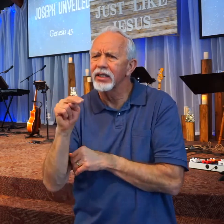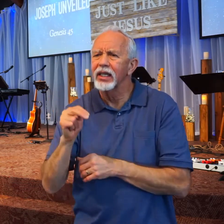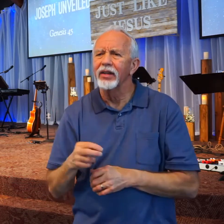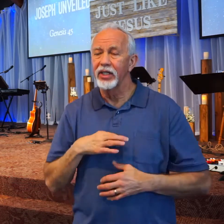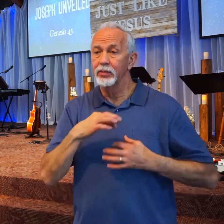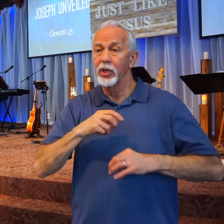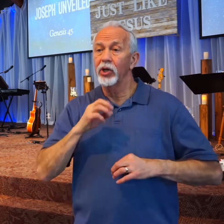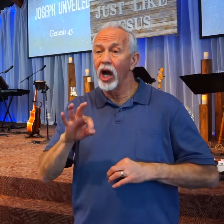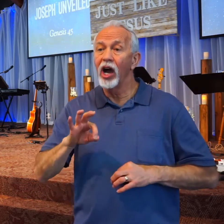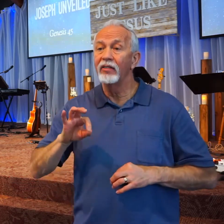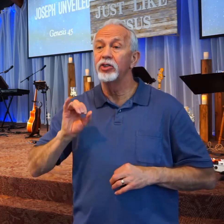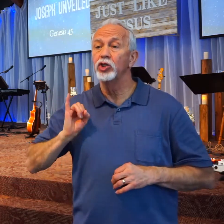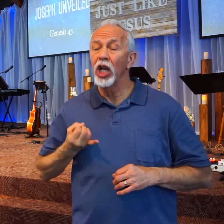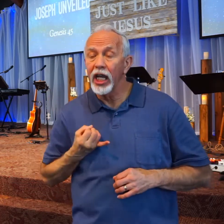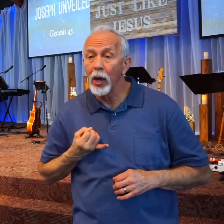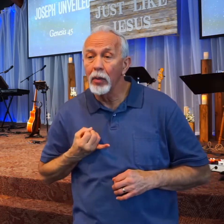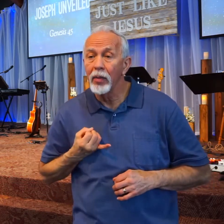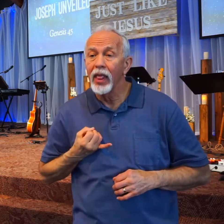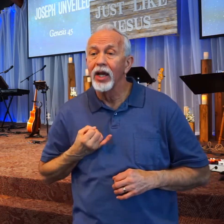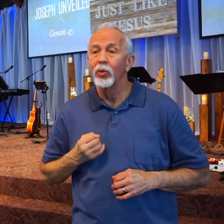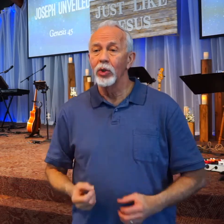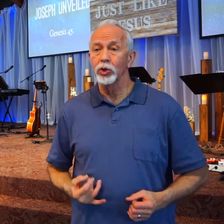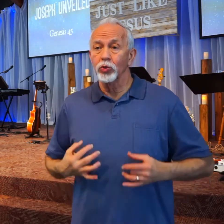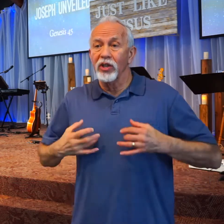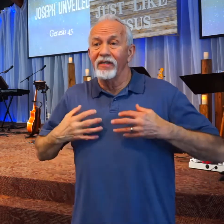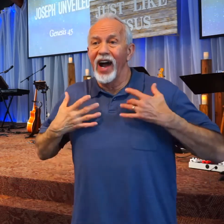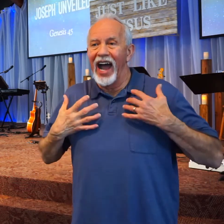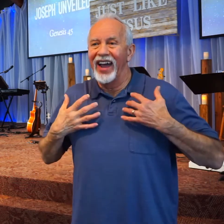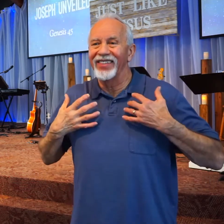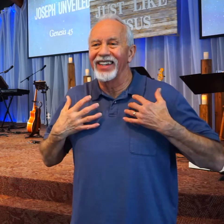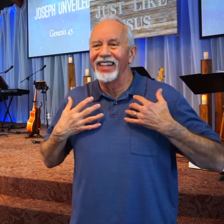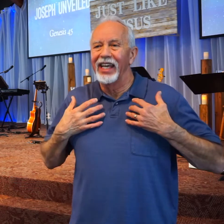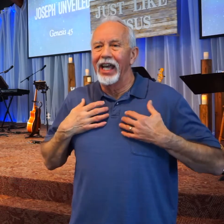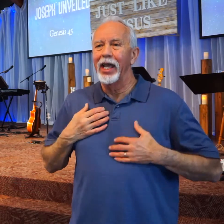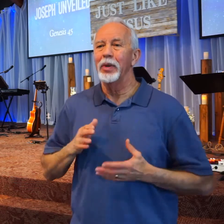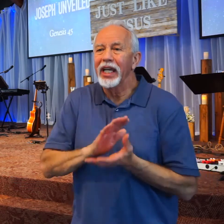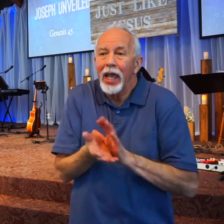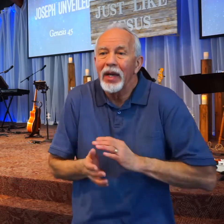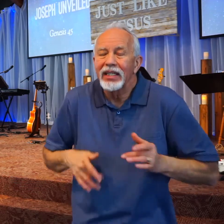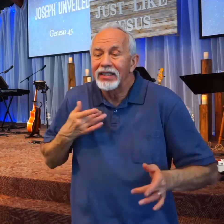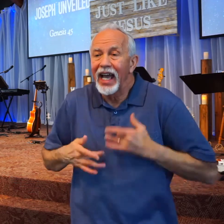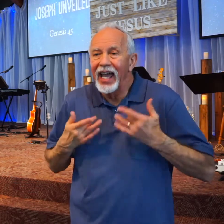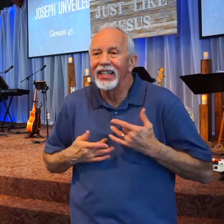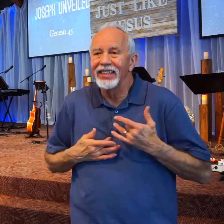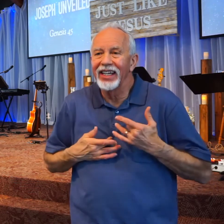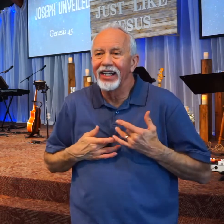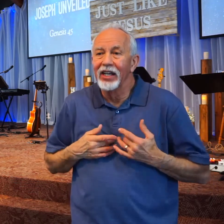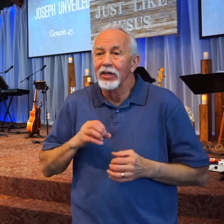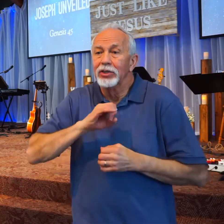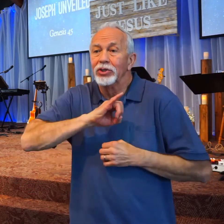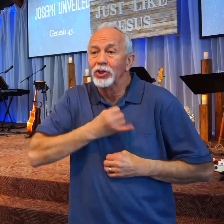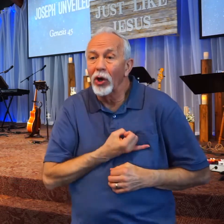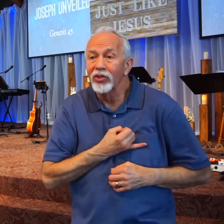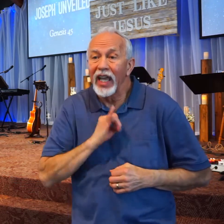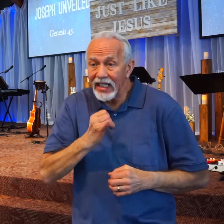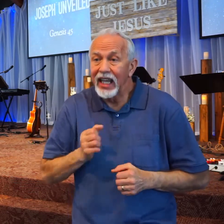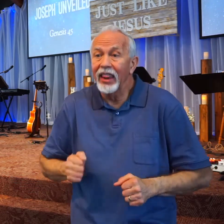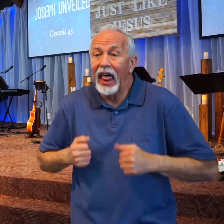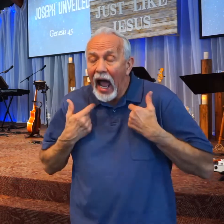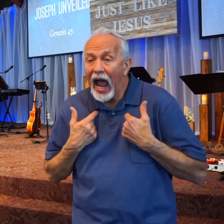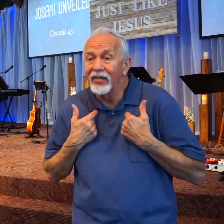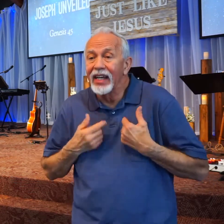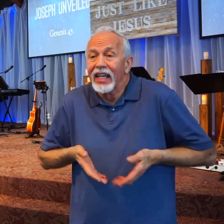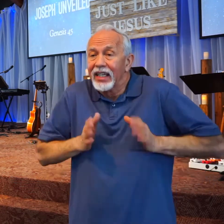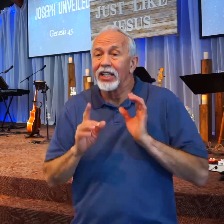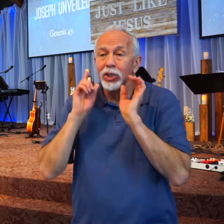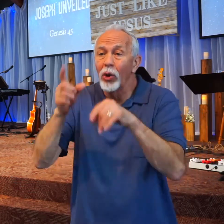spirit of their father, Jacob, was revived. And he got excited and said, woohoo, Joseph is alive. Let's